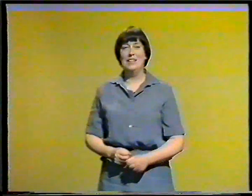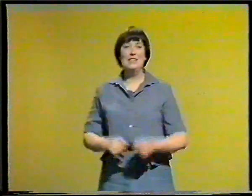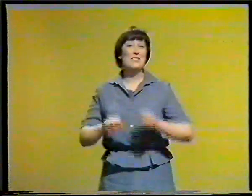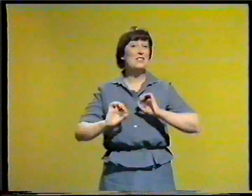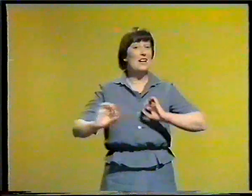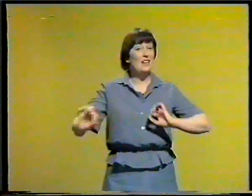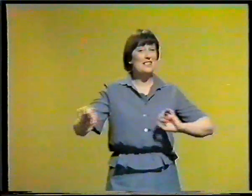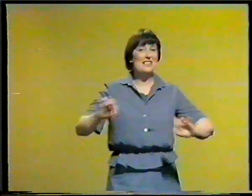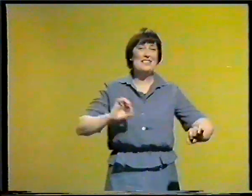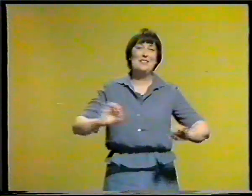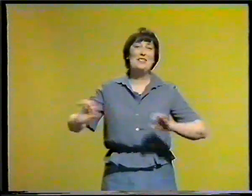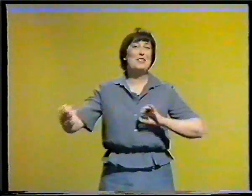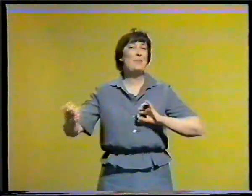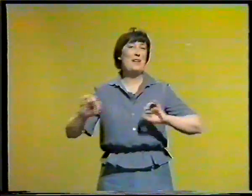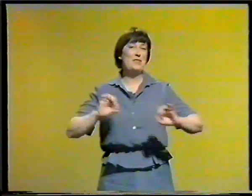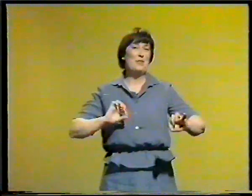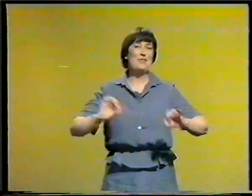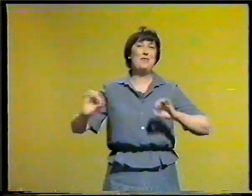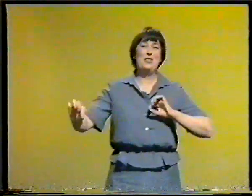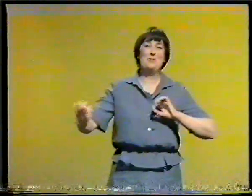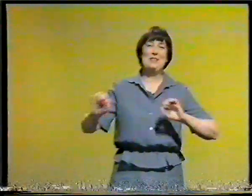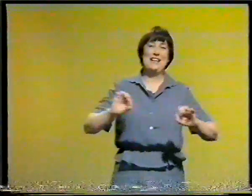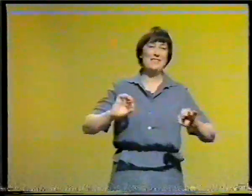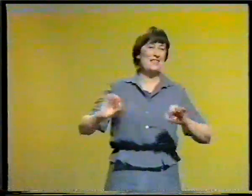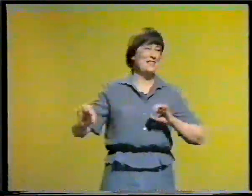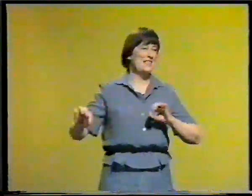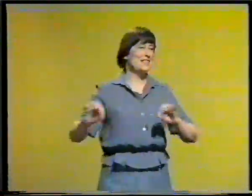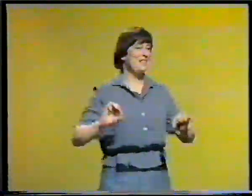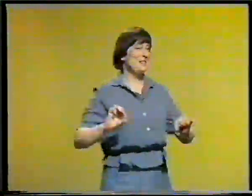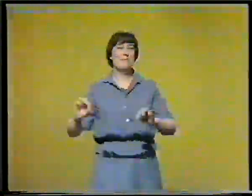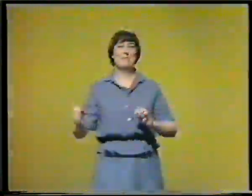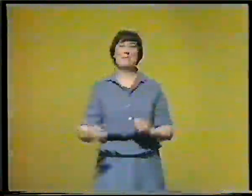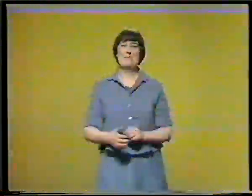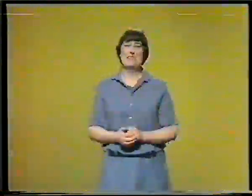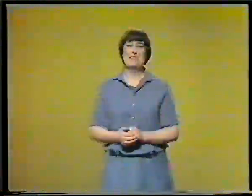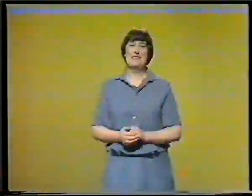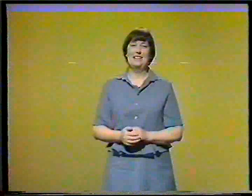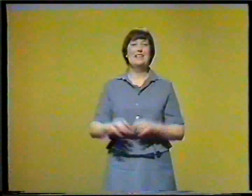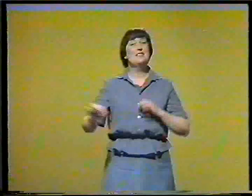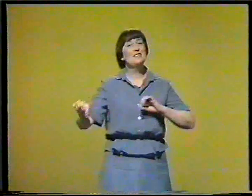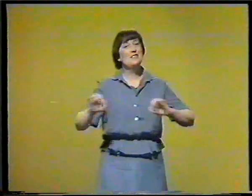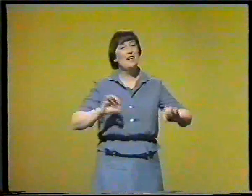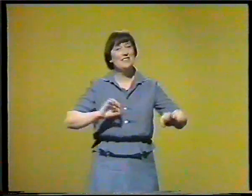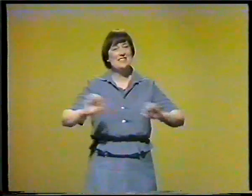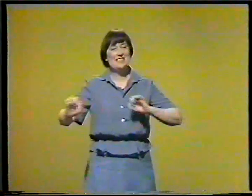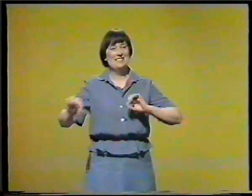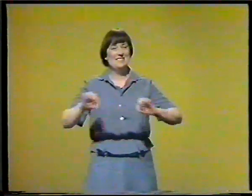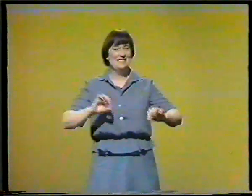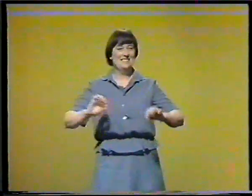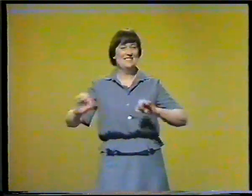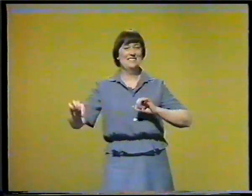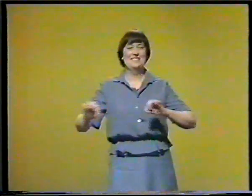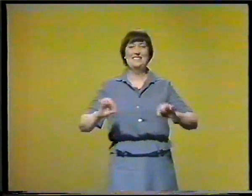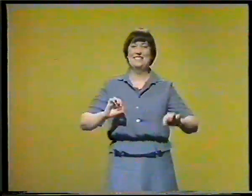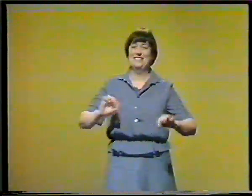To dance. Well, it just depends on what's the fashionable style of dancing at the time. To dance.